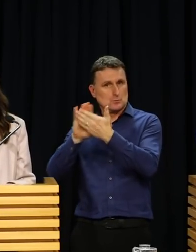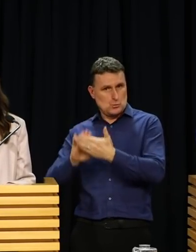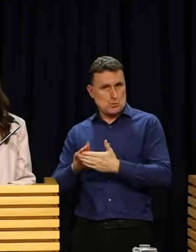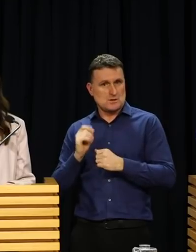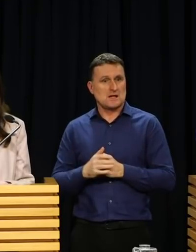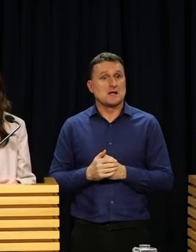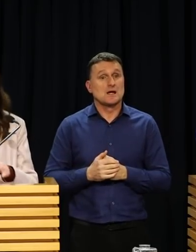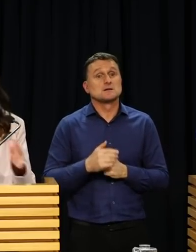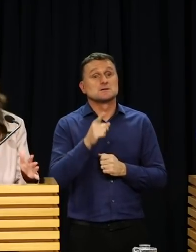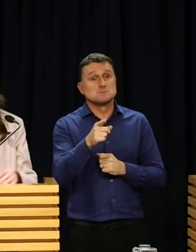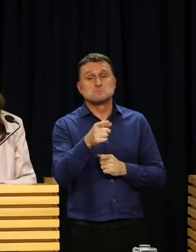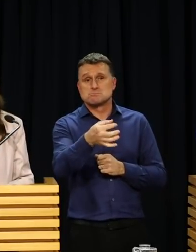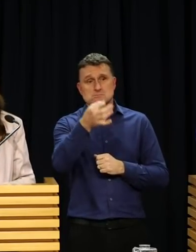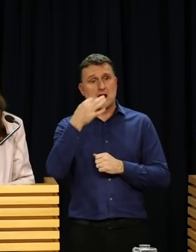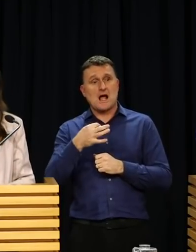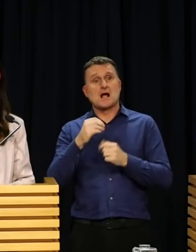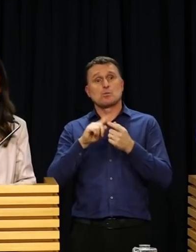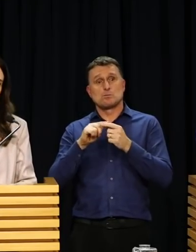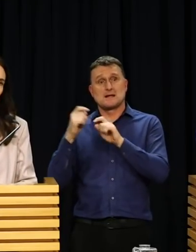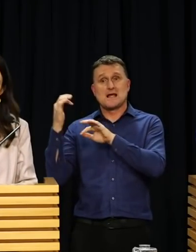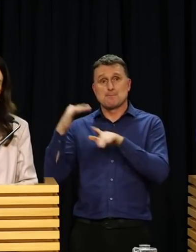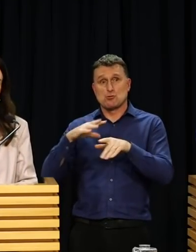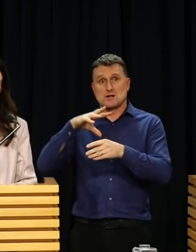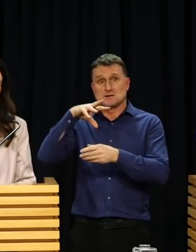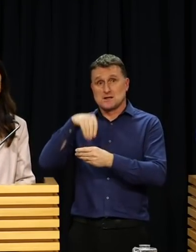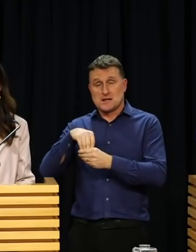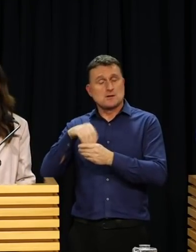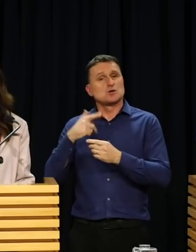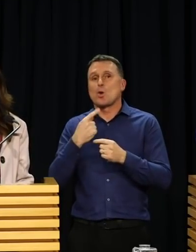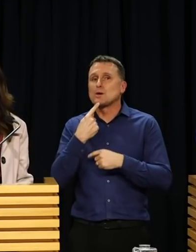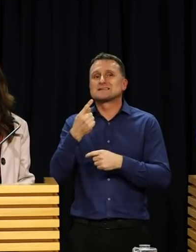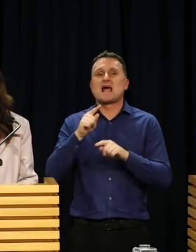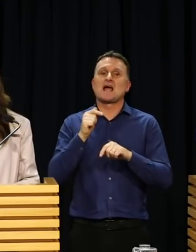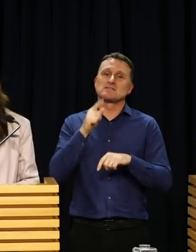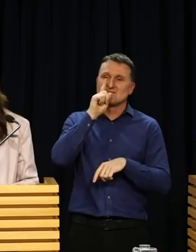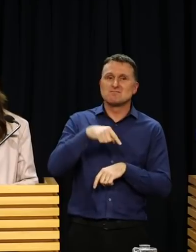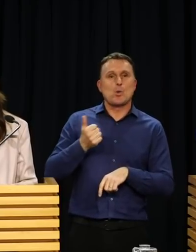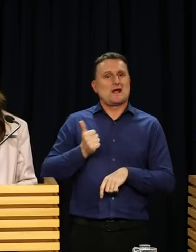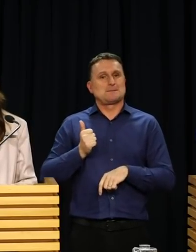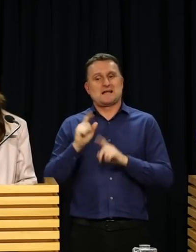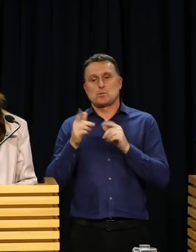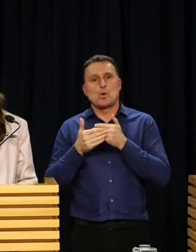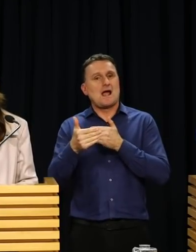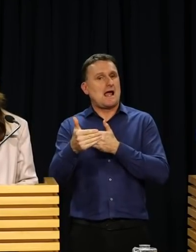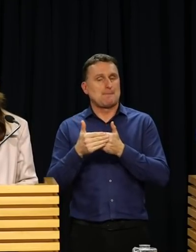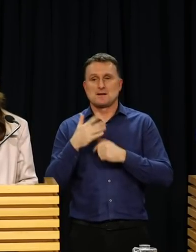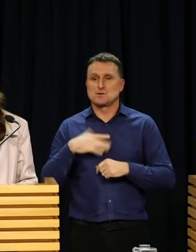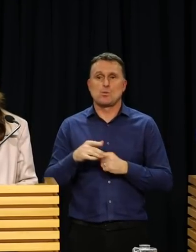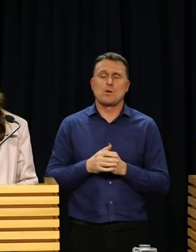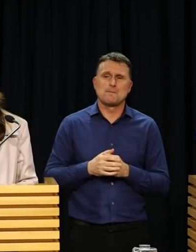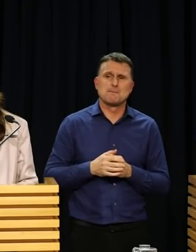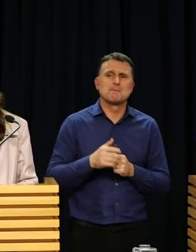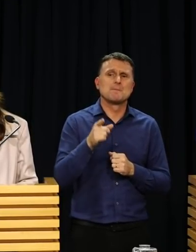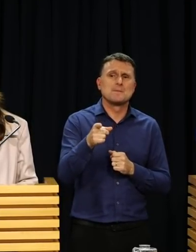of that immigration reset. As I've said, I wouldn't want to set expectations around that, no. The Ombudsman slammed the police last week for